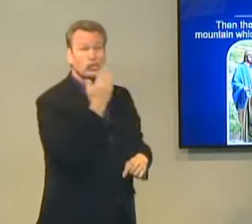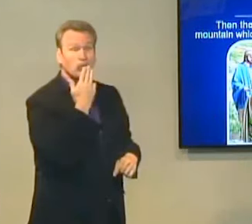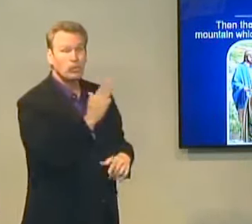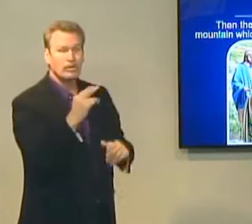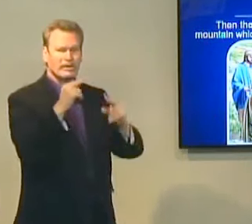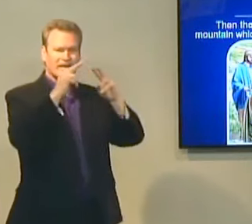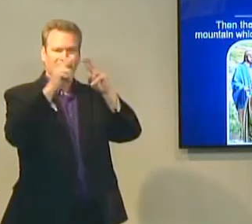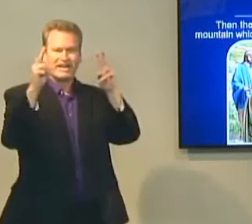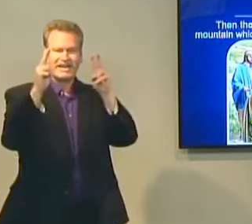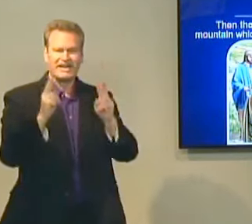For Pentecost.